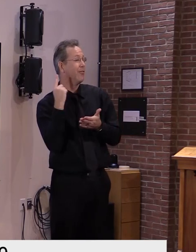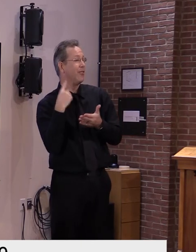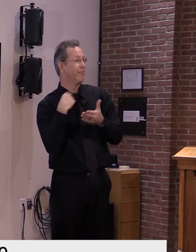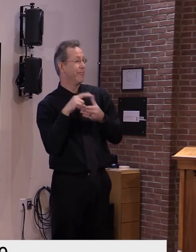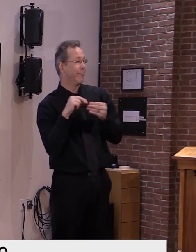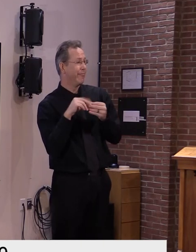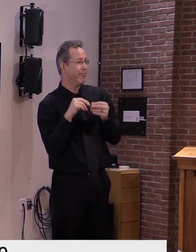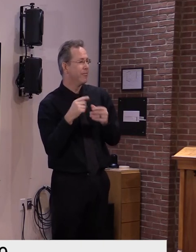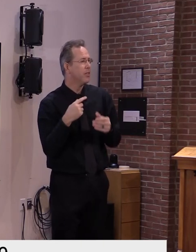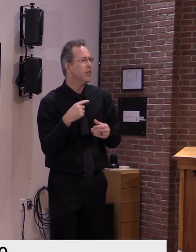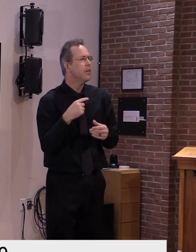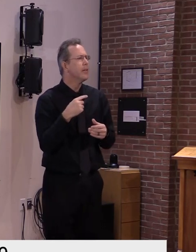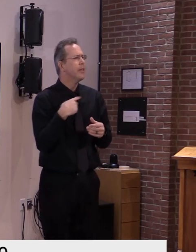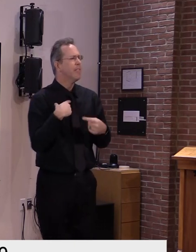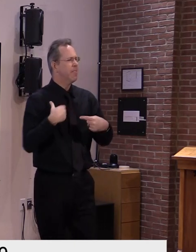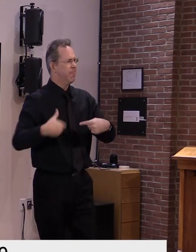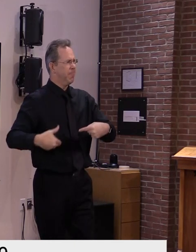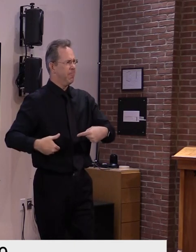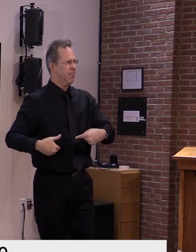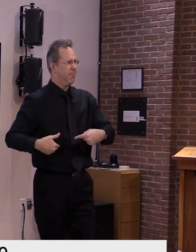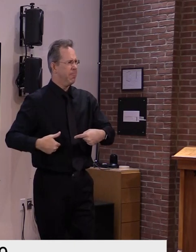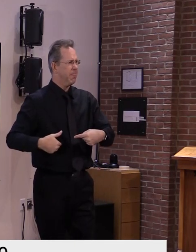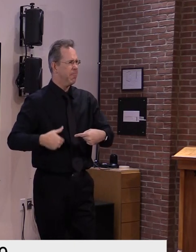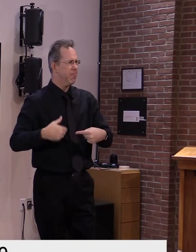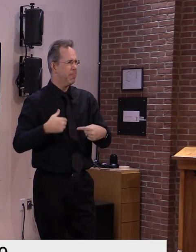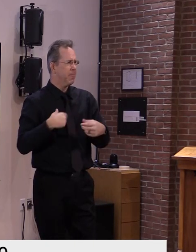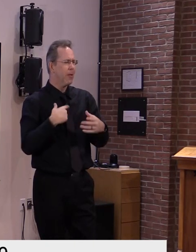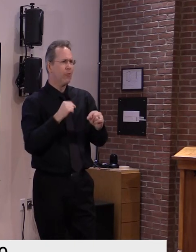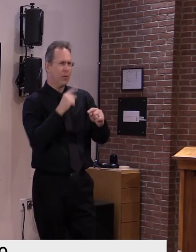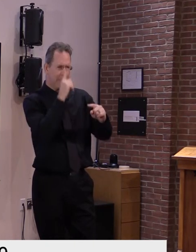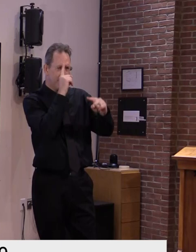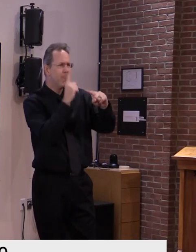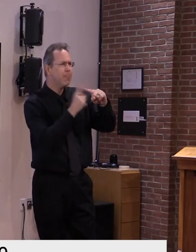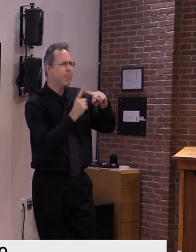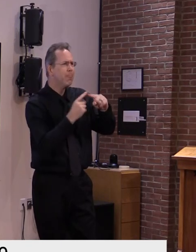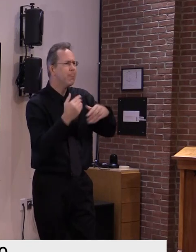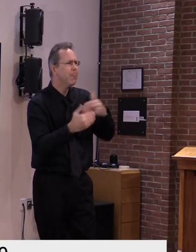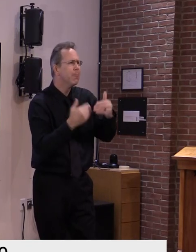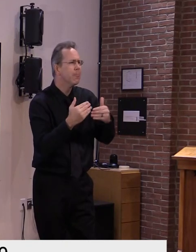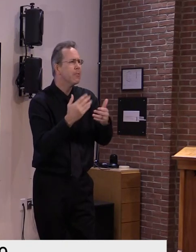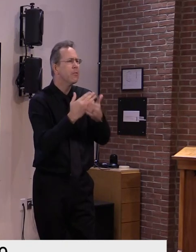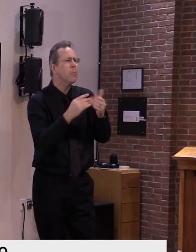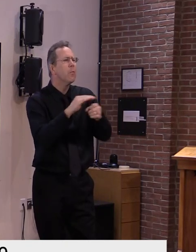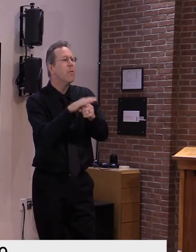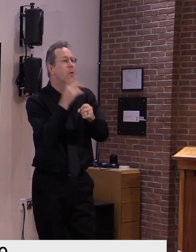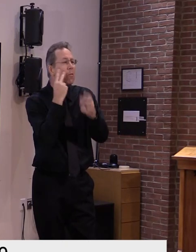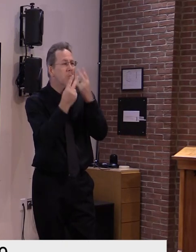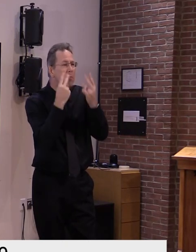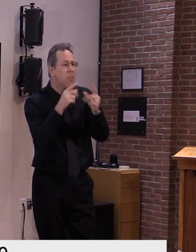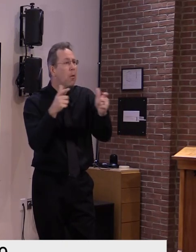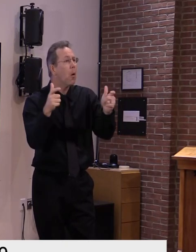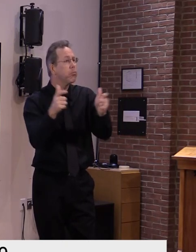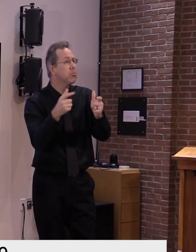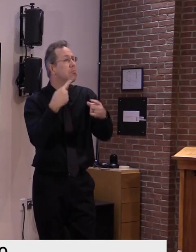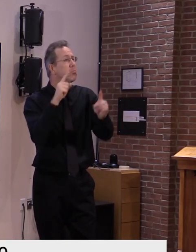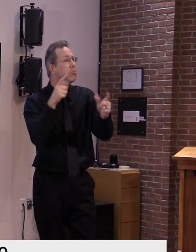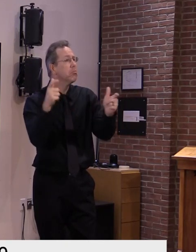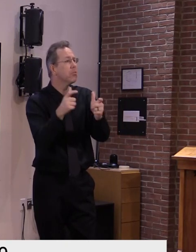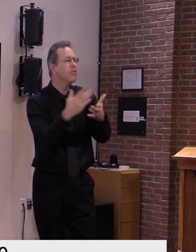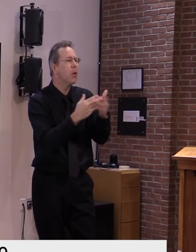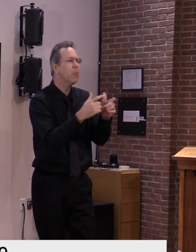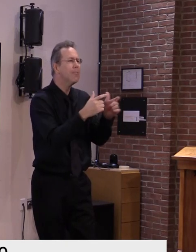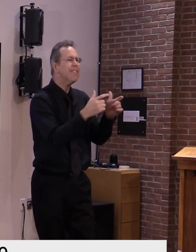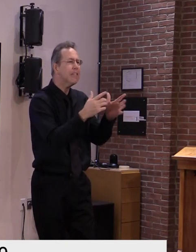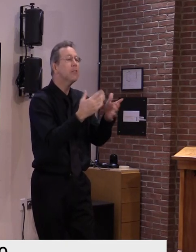with COVID-19 metrics starting to move in the right direction. And whilst more time is still needed to